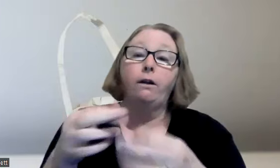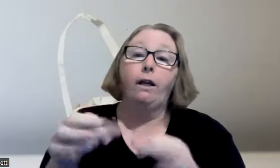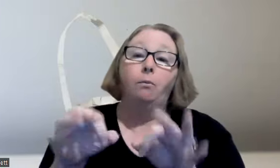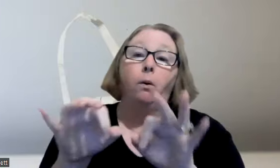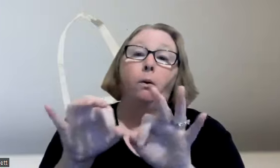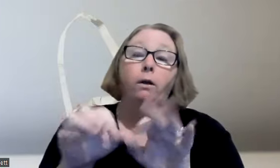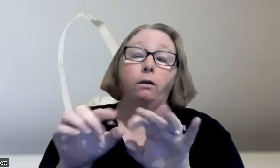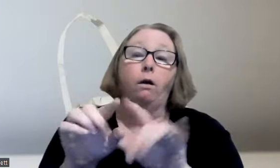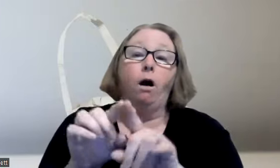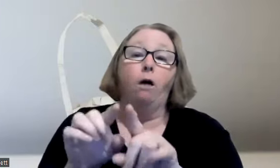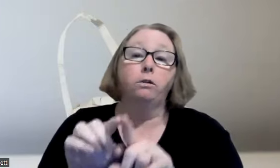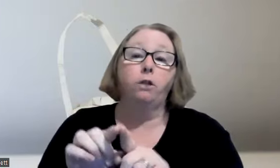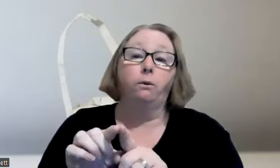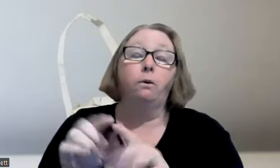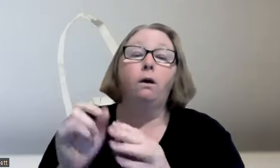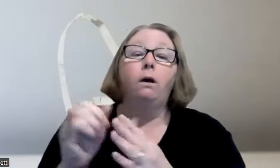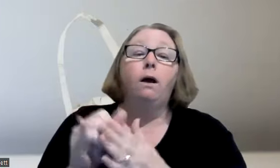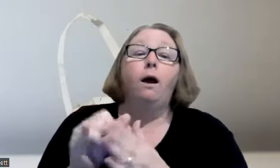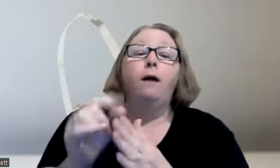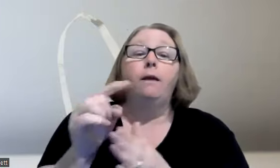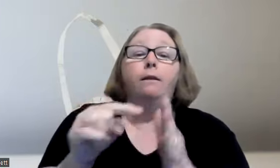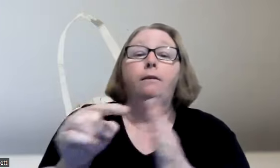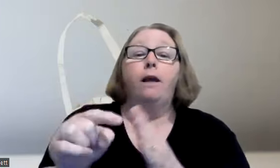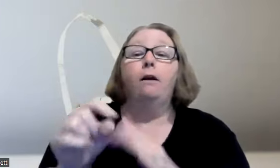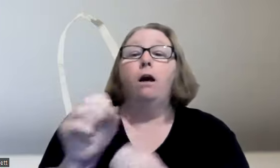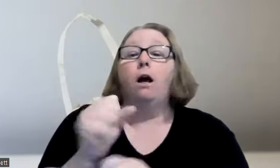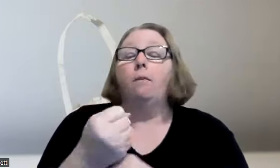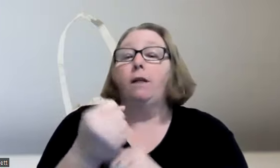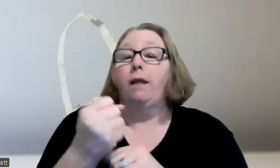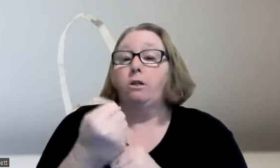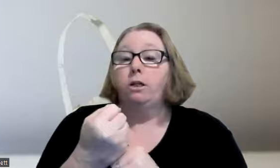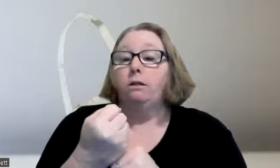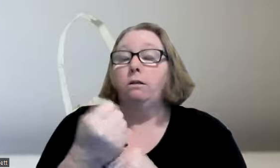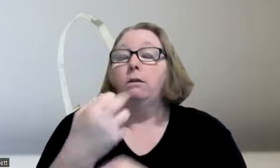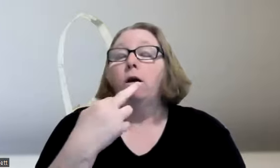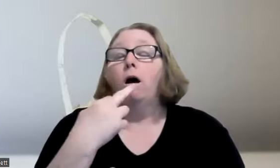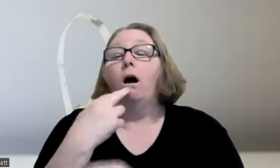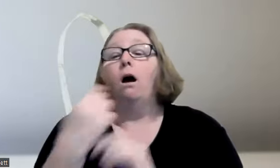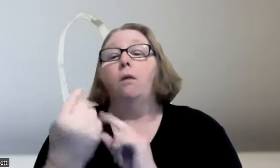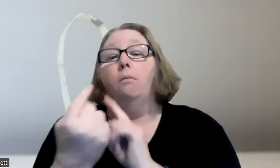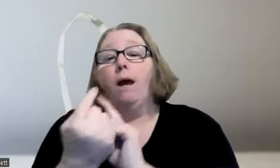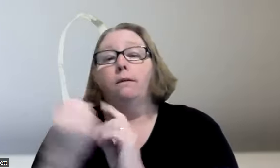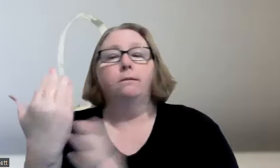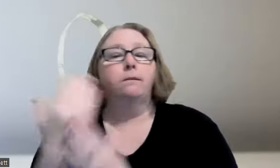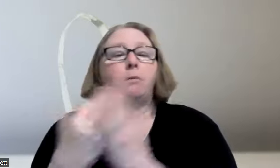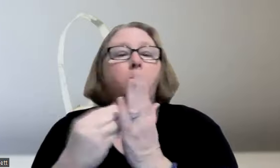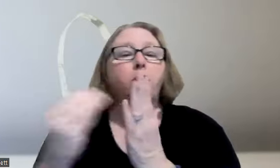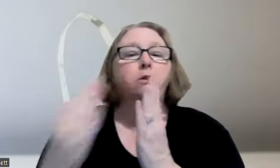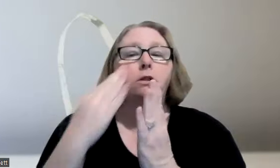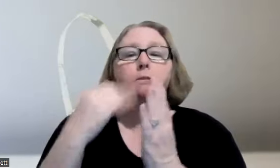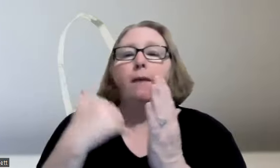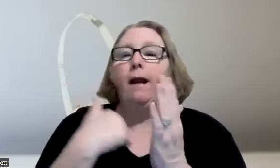Very important also that their accommodations are met. Some of our students may